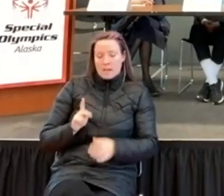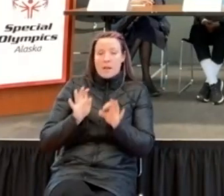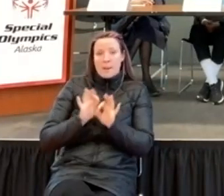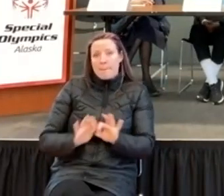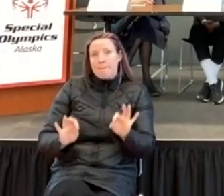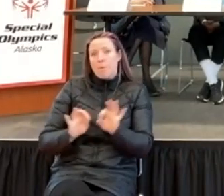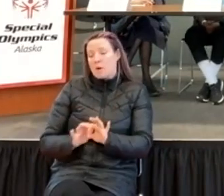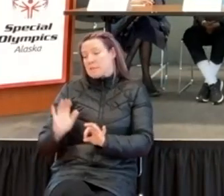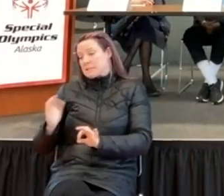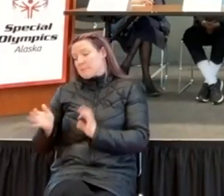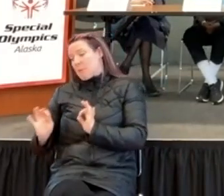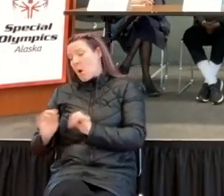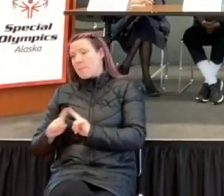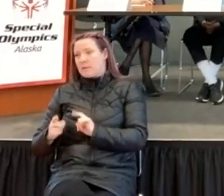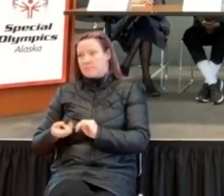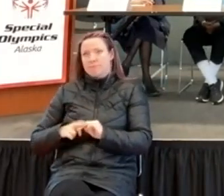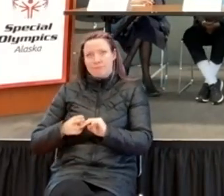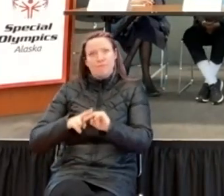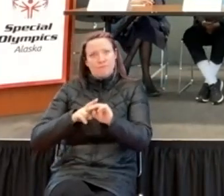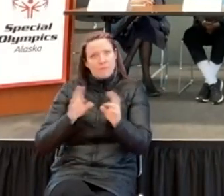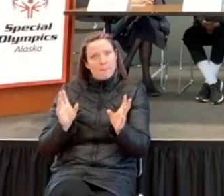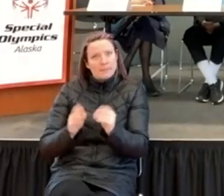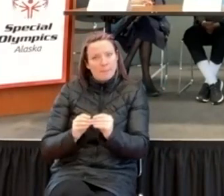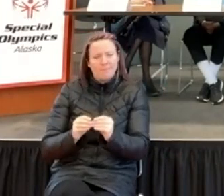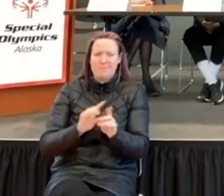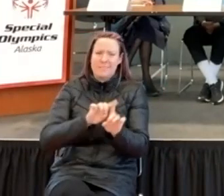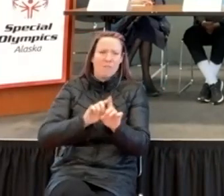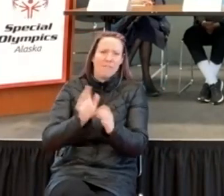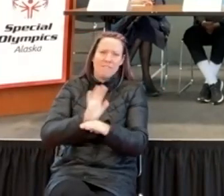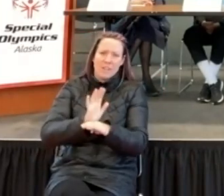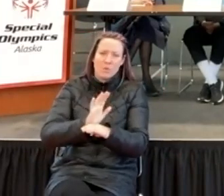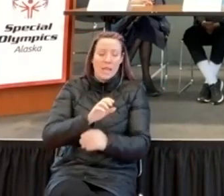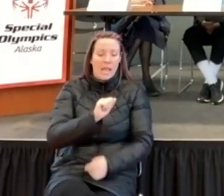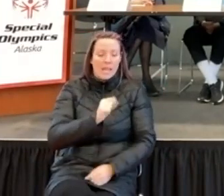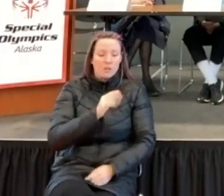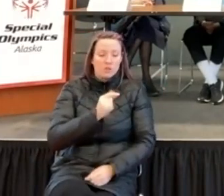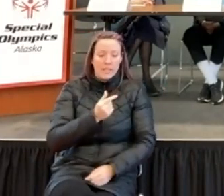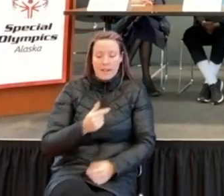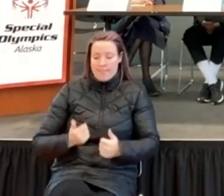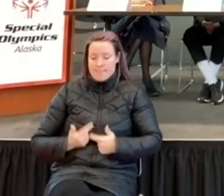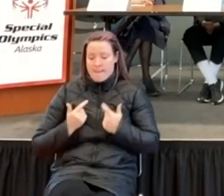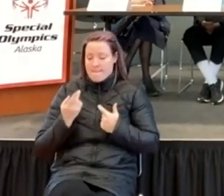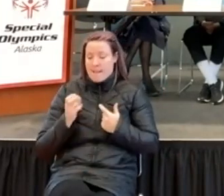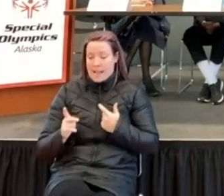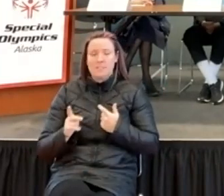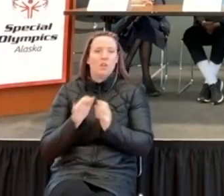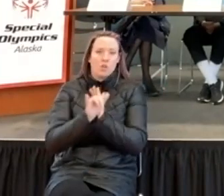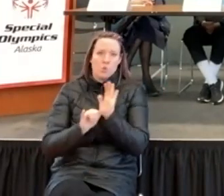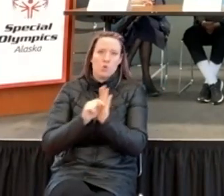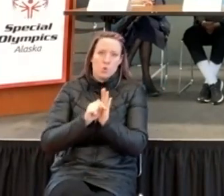little things. If you want more information, you can find all kinds of videos on aging life hacks on